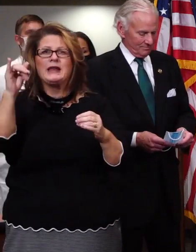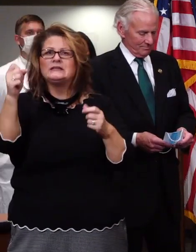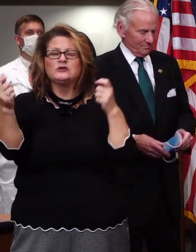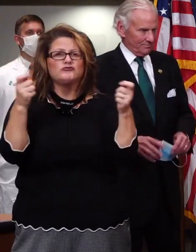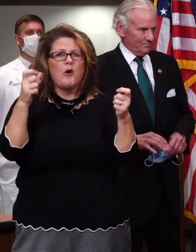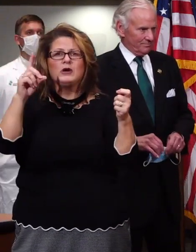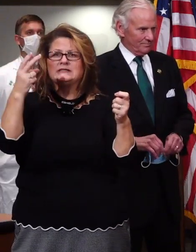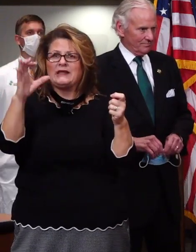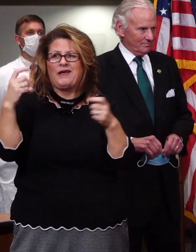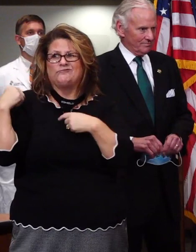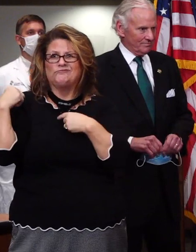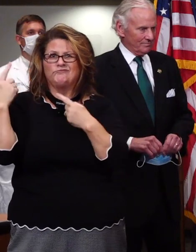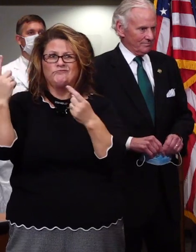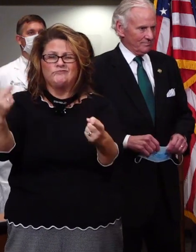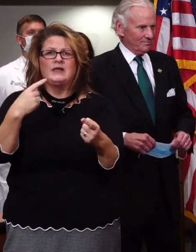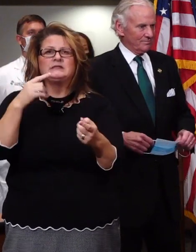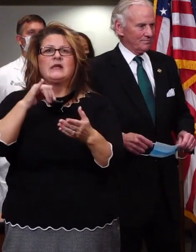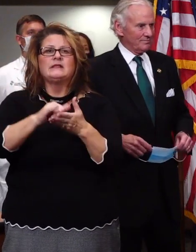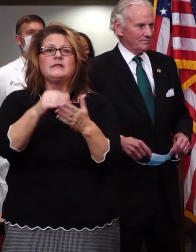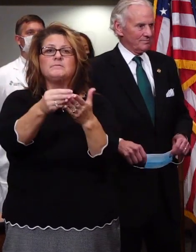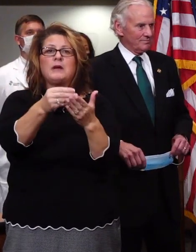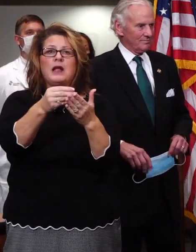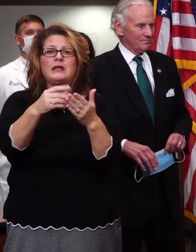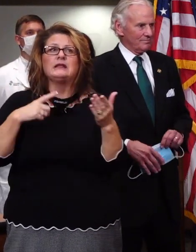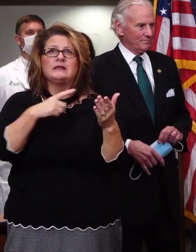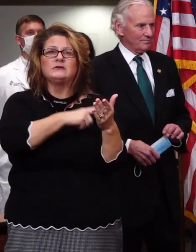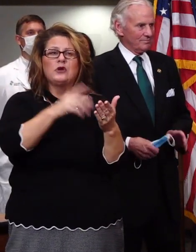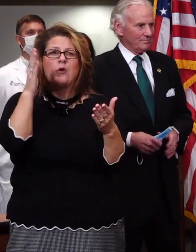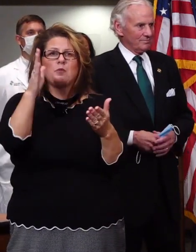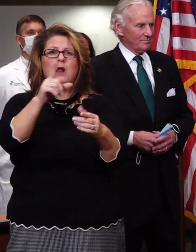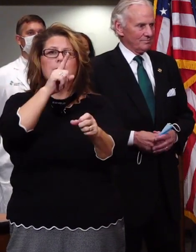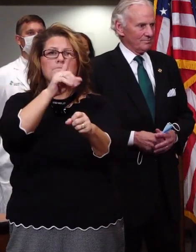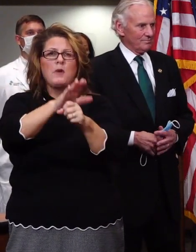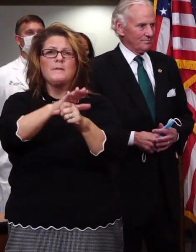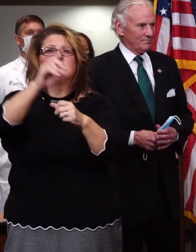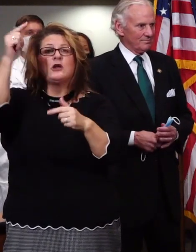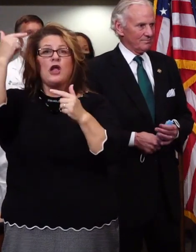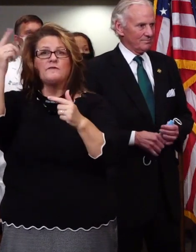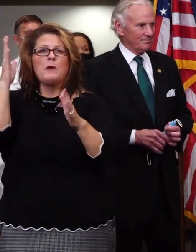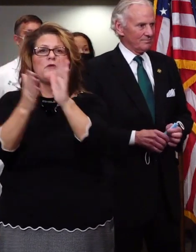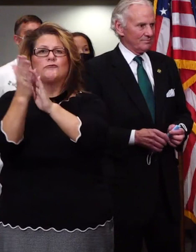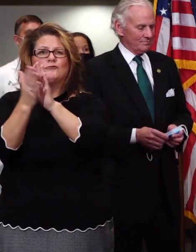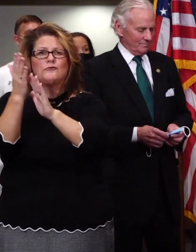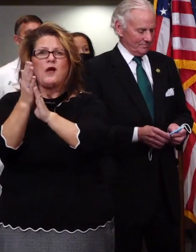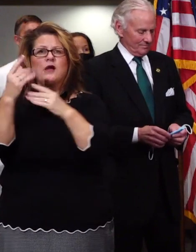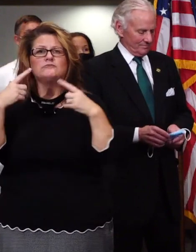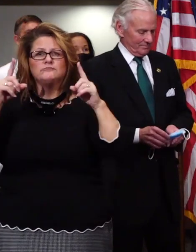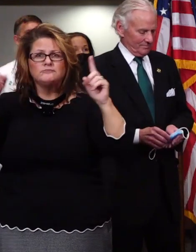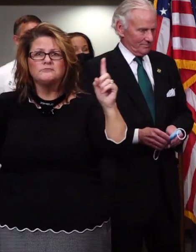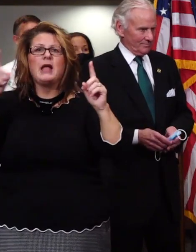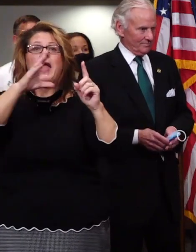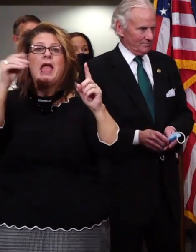been for quite some time." And he said that this legislation will, quote, "ensure government runs more efficiently and will give each agency clearly